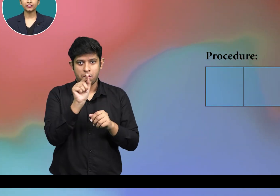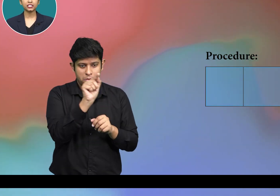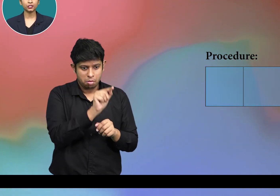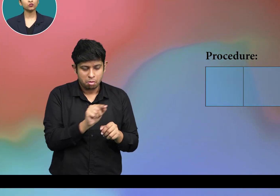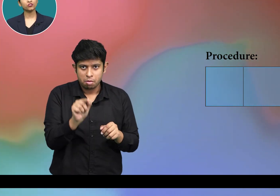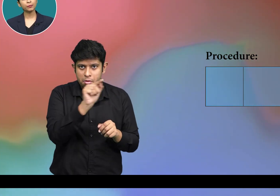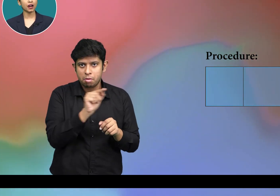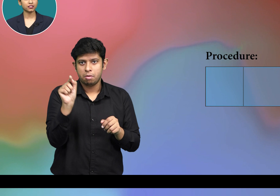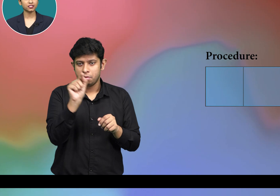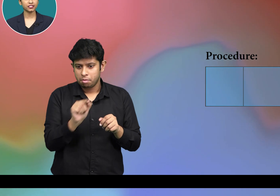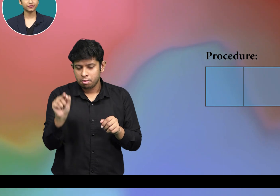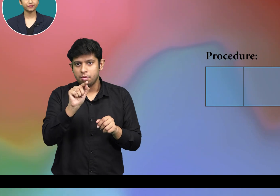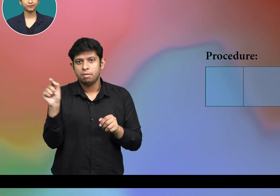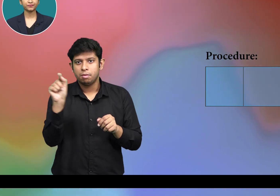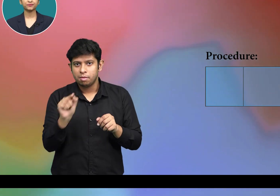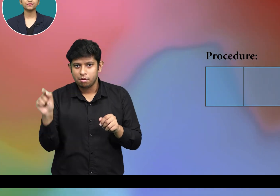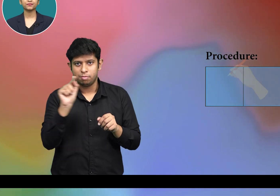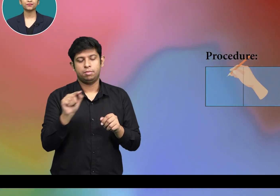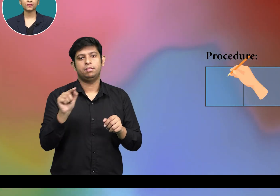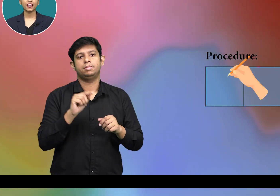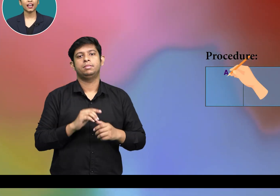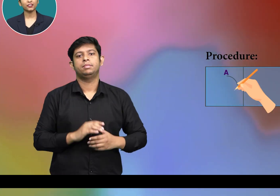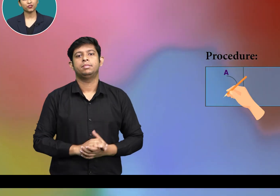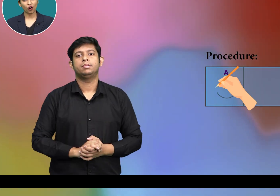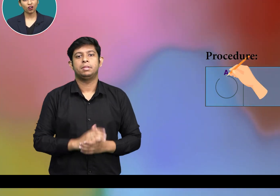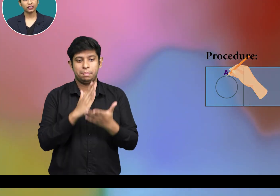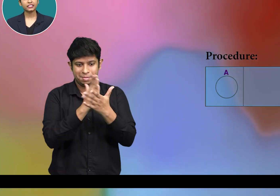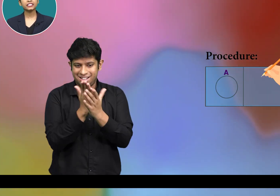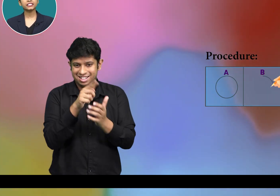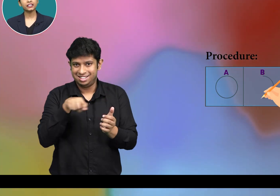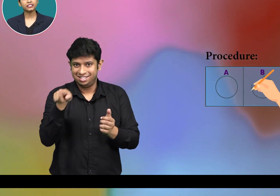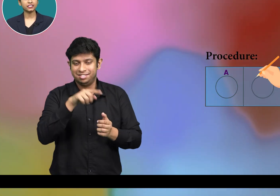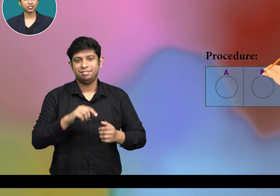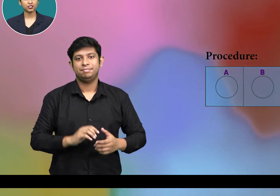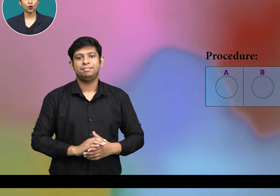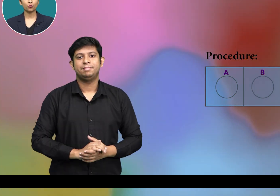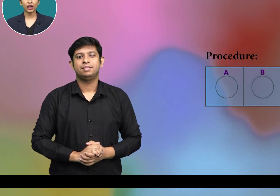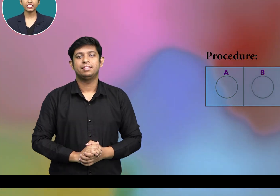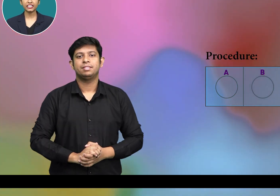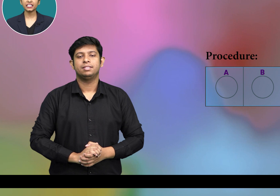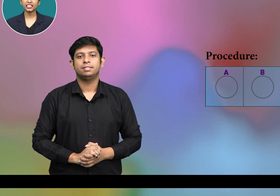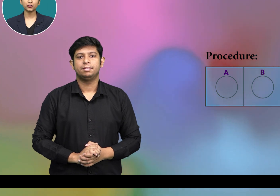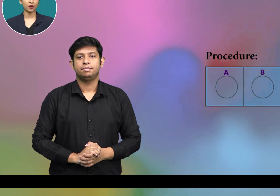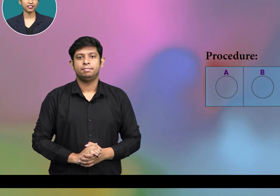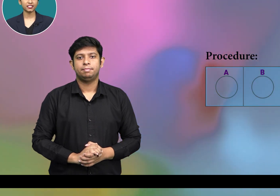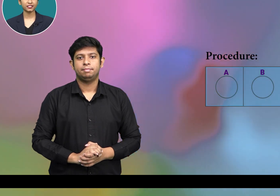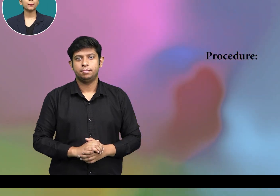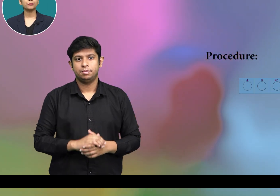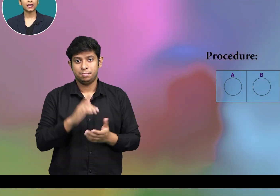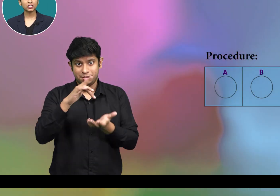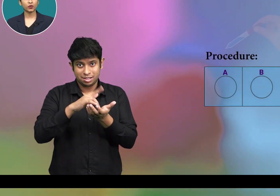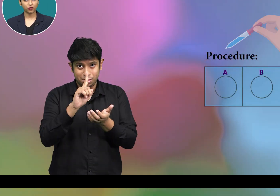the surface into 3 parts. And draw 3 circles, one in each